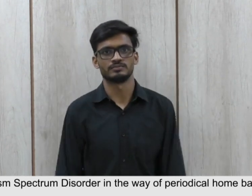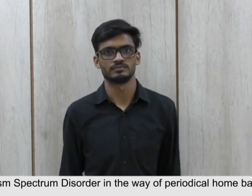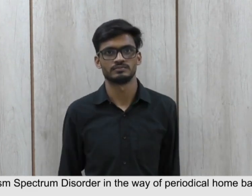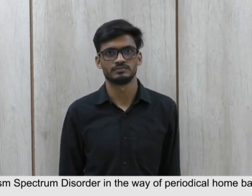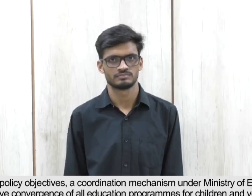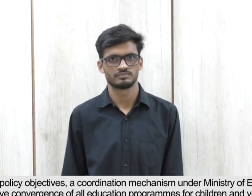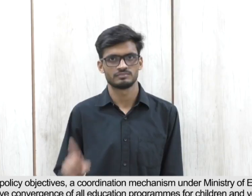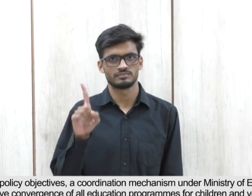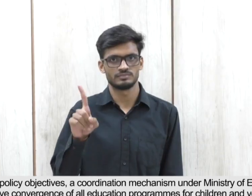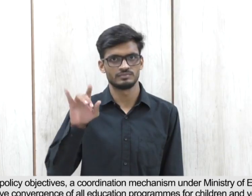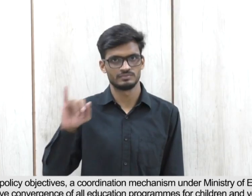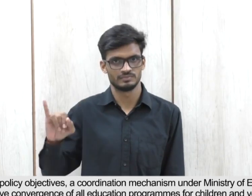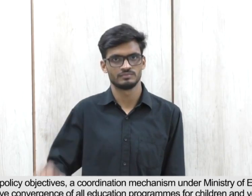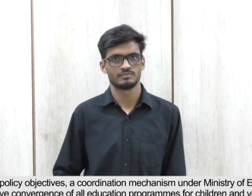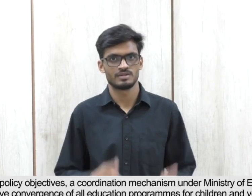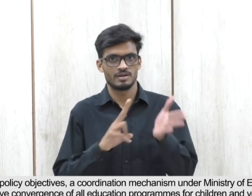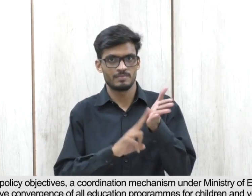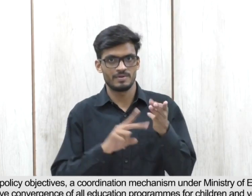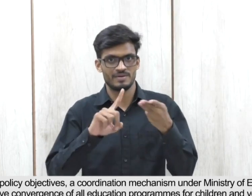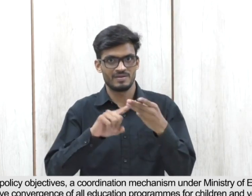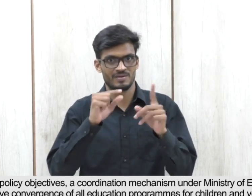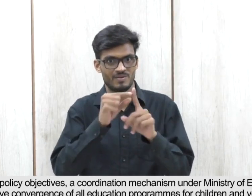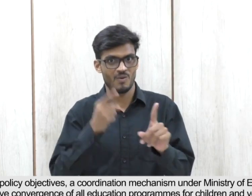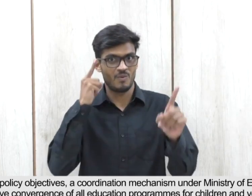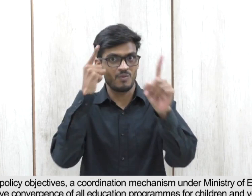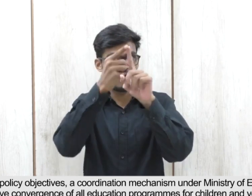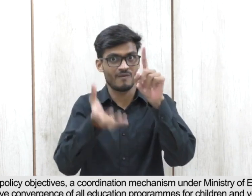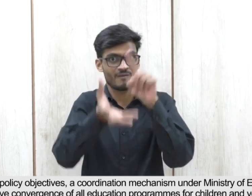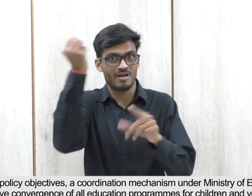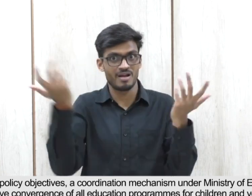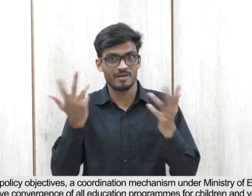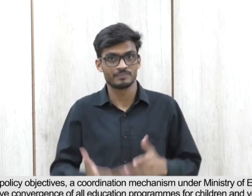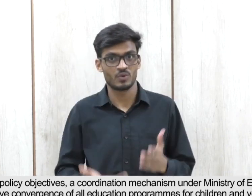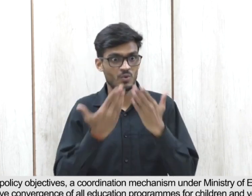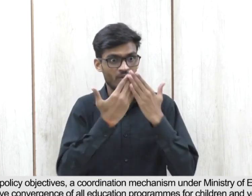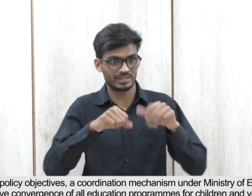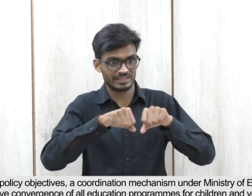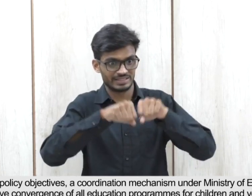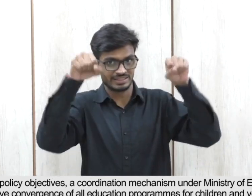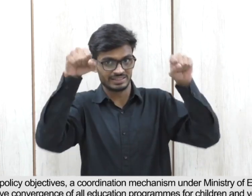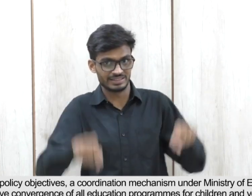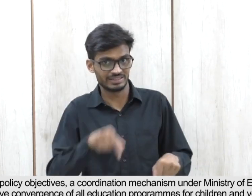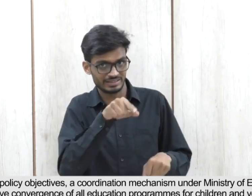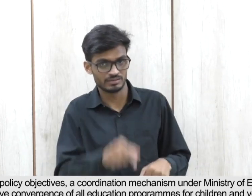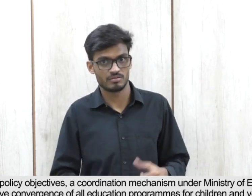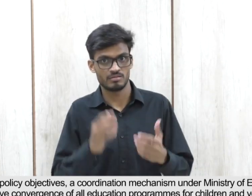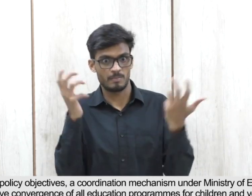To achieve the policy objectives, a coordination mechanism under Ministry of Education will be established for